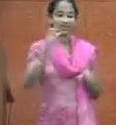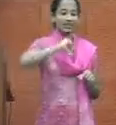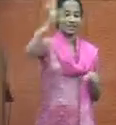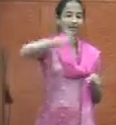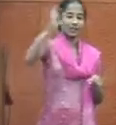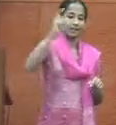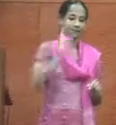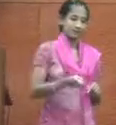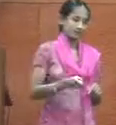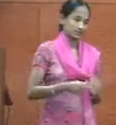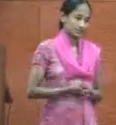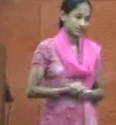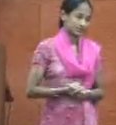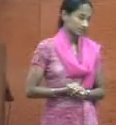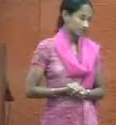dharna